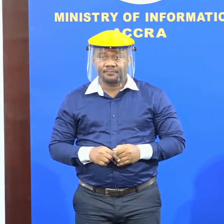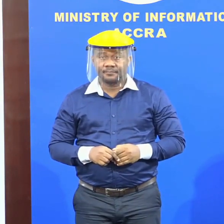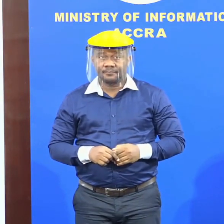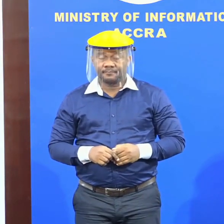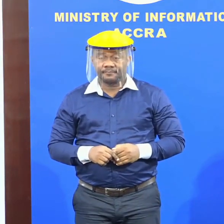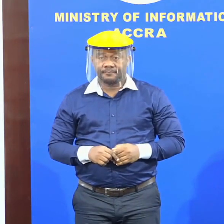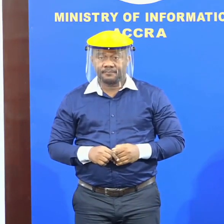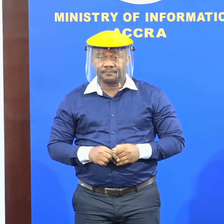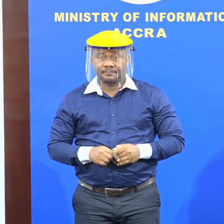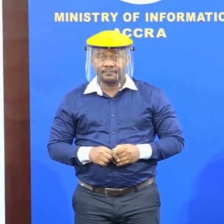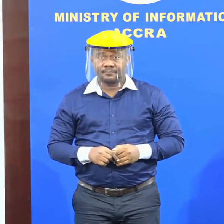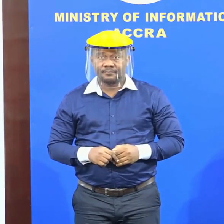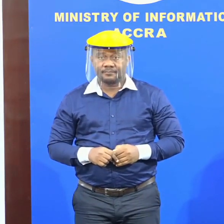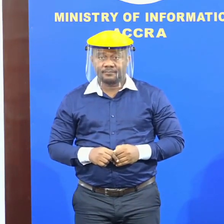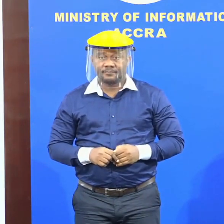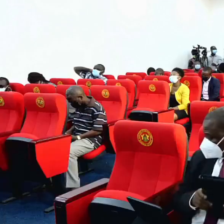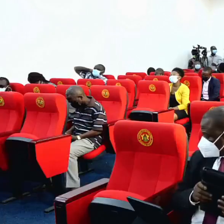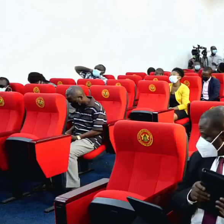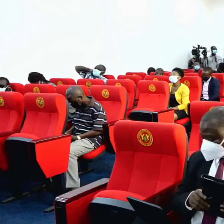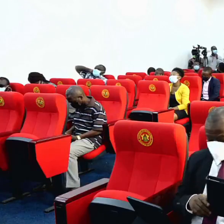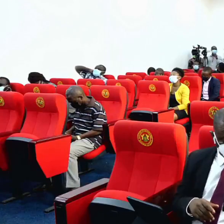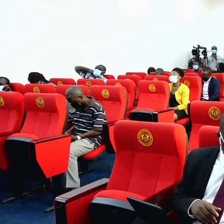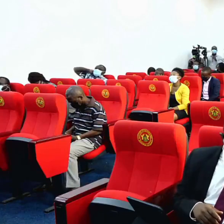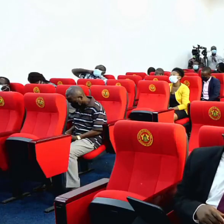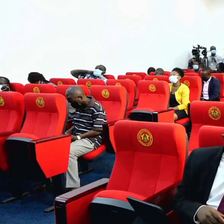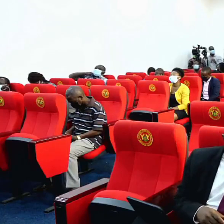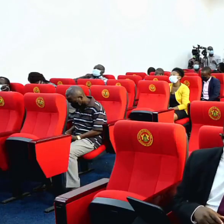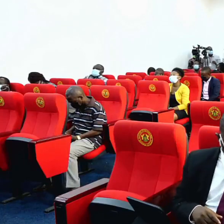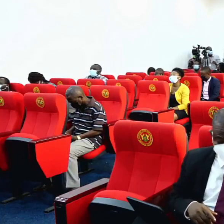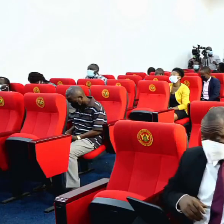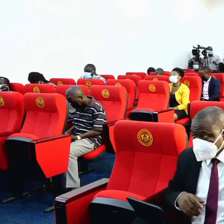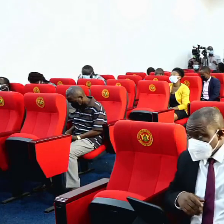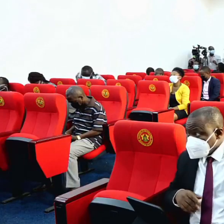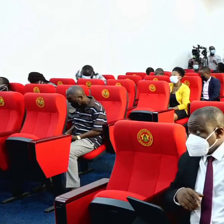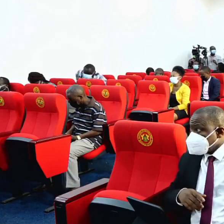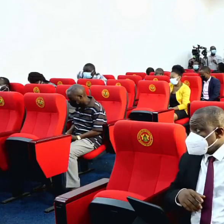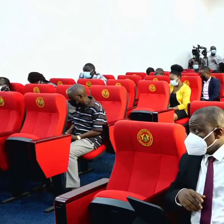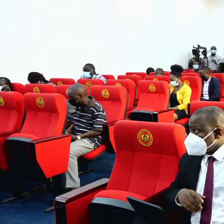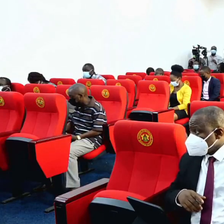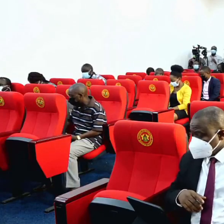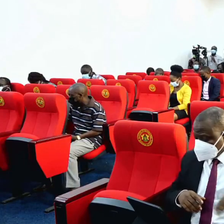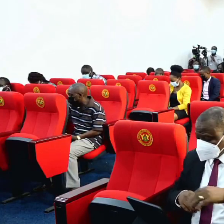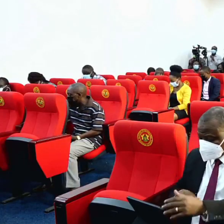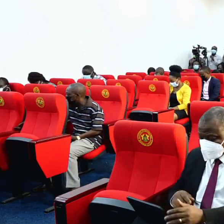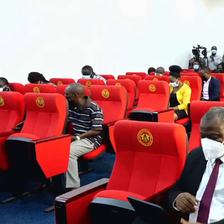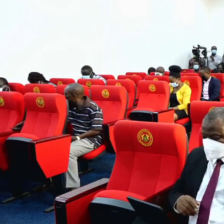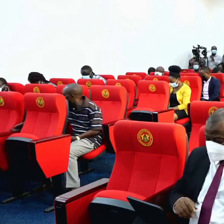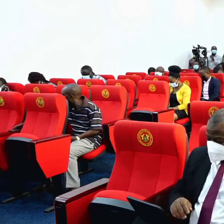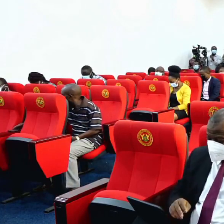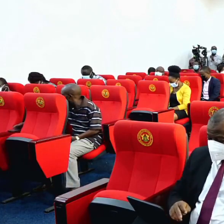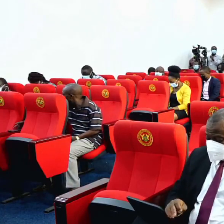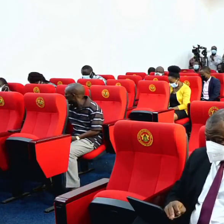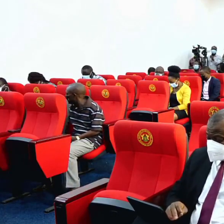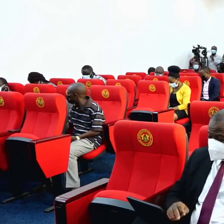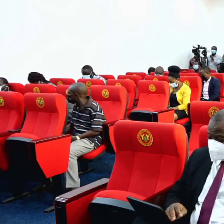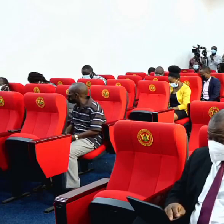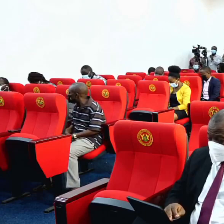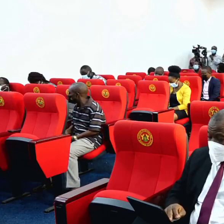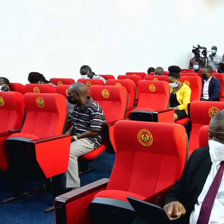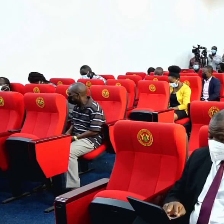this week. This morning, we have three quick briefs for you. Let me start